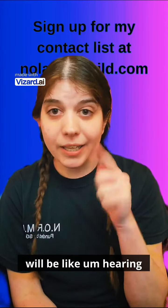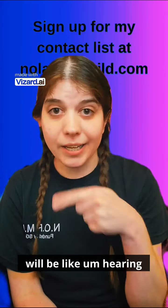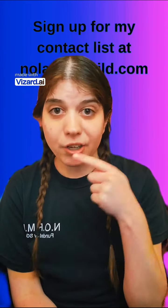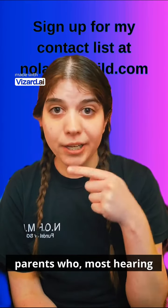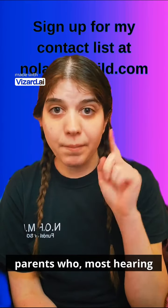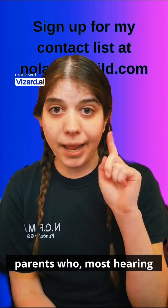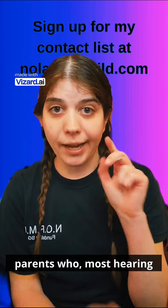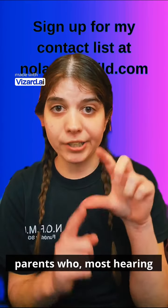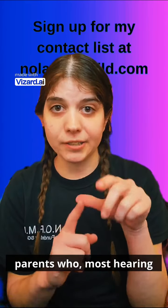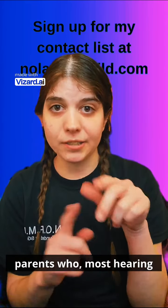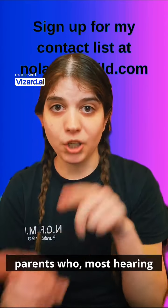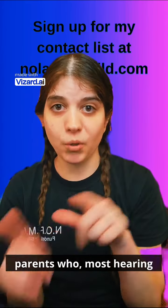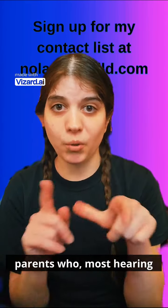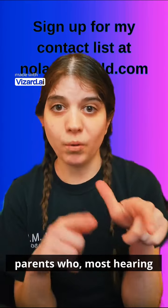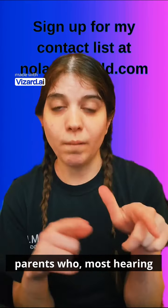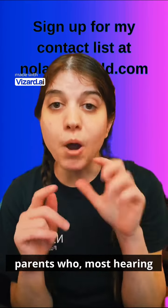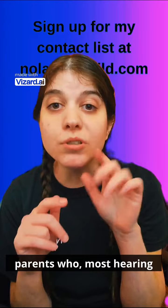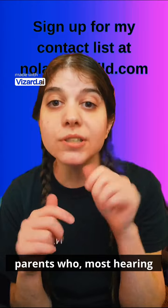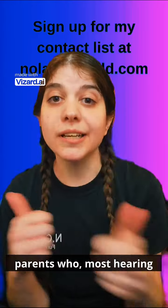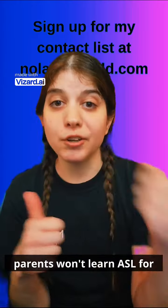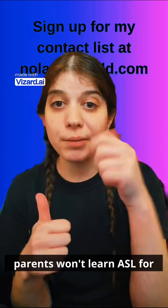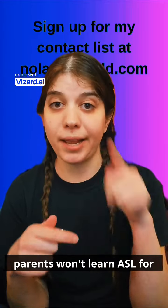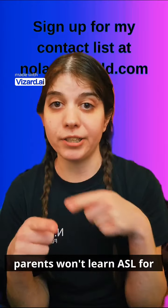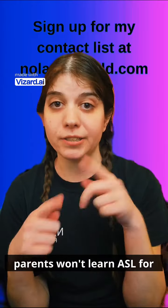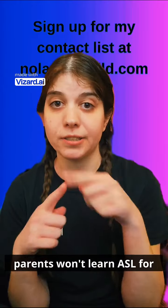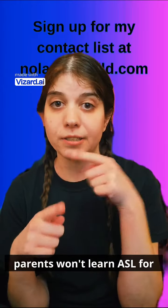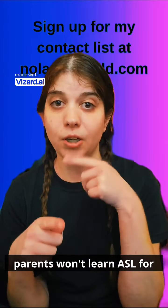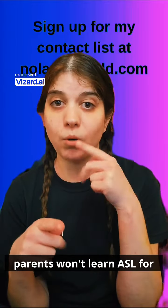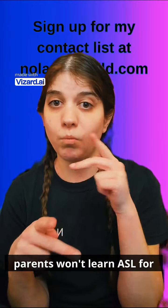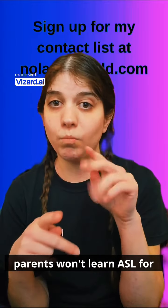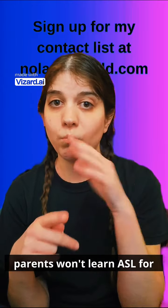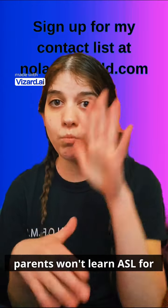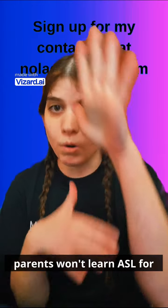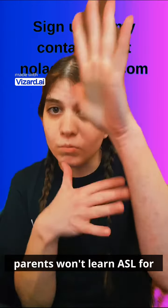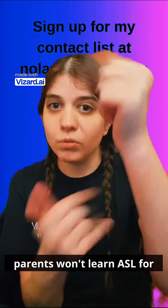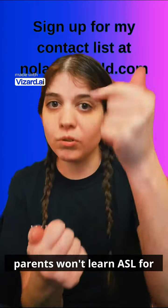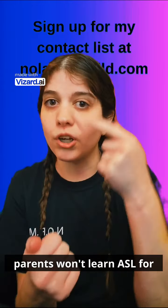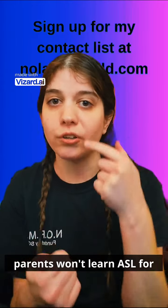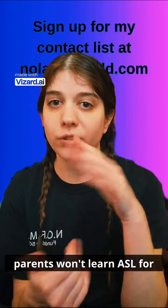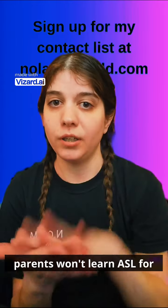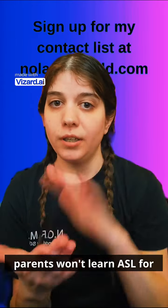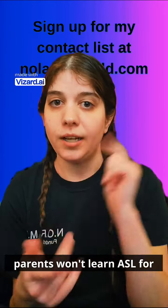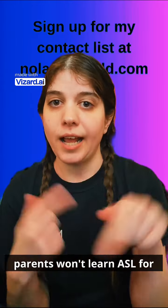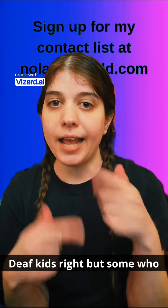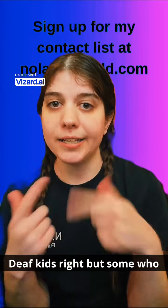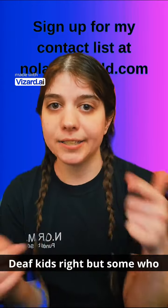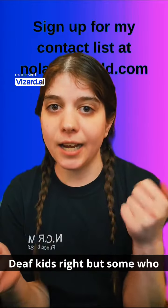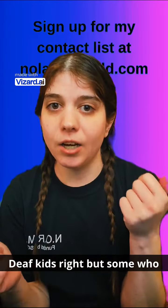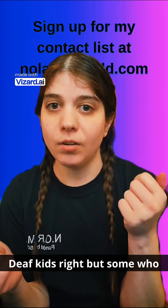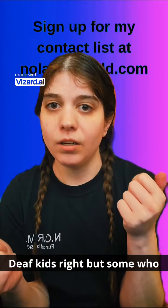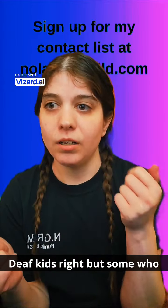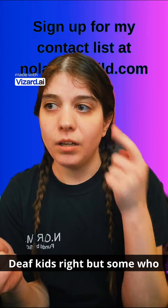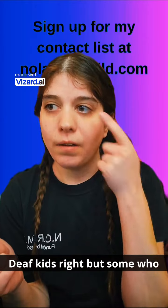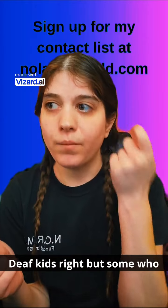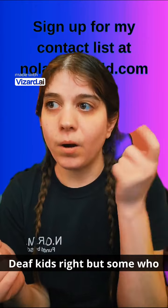hearing parents most hearing parents won't learn ASL for